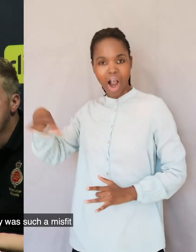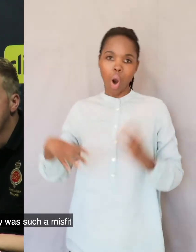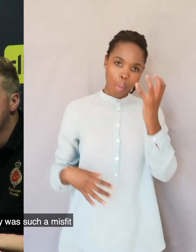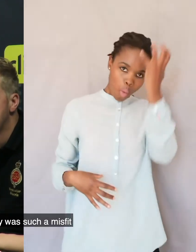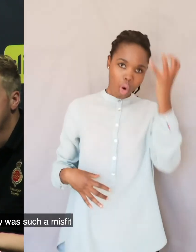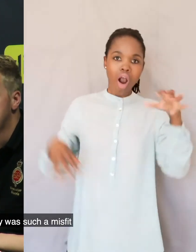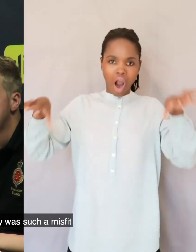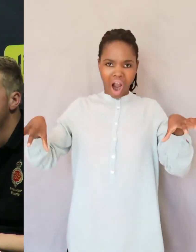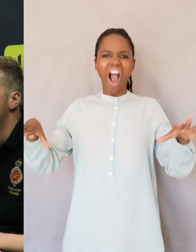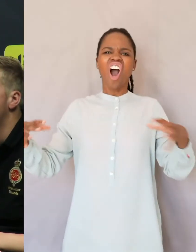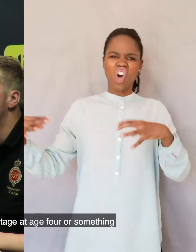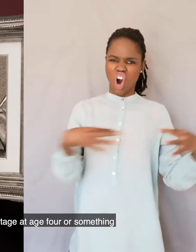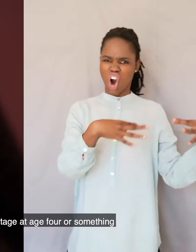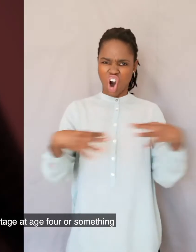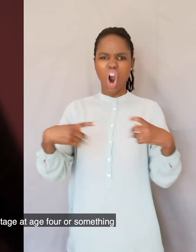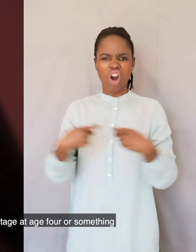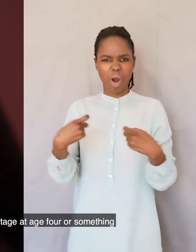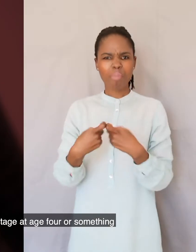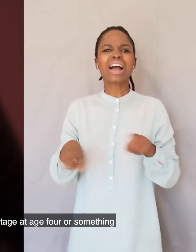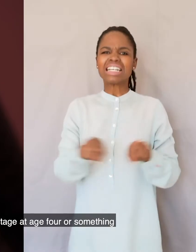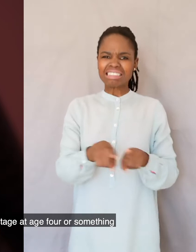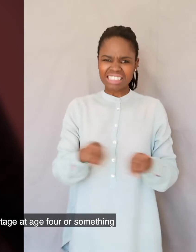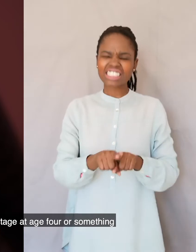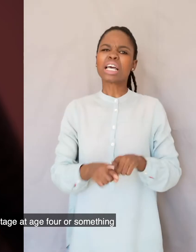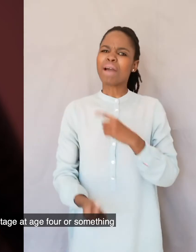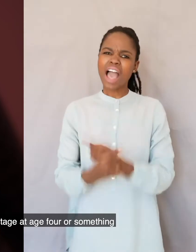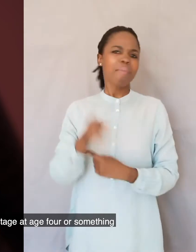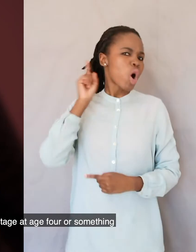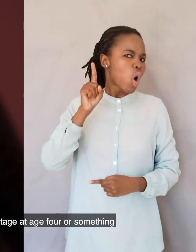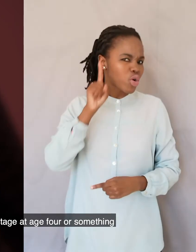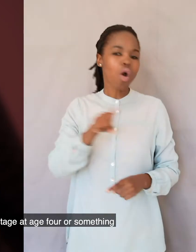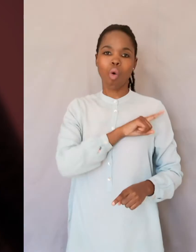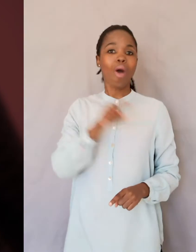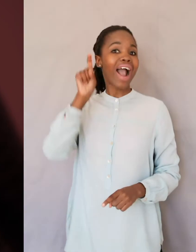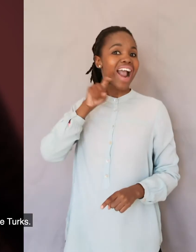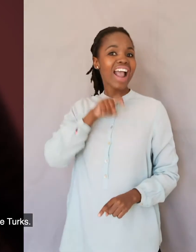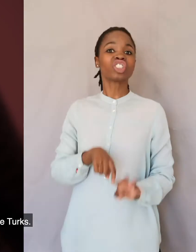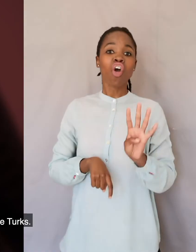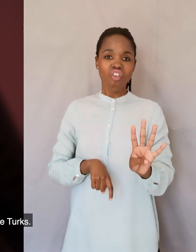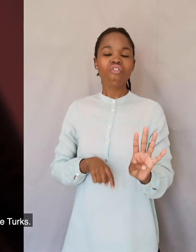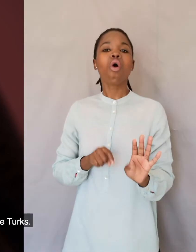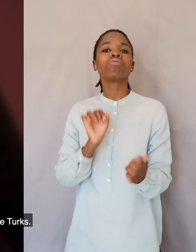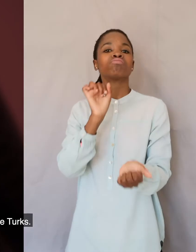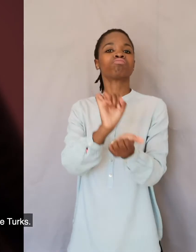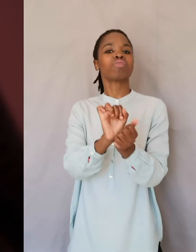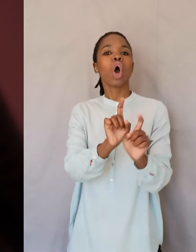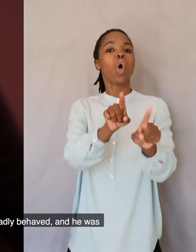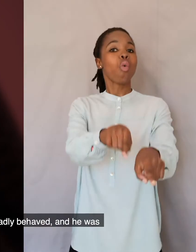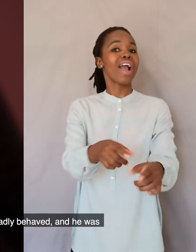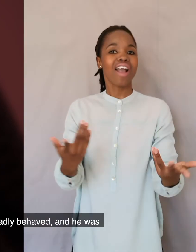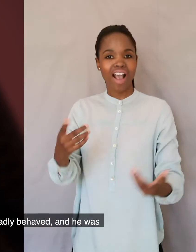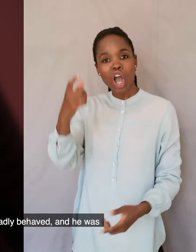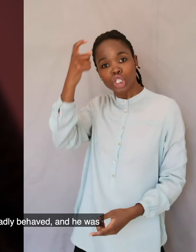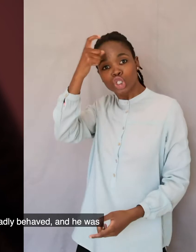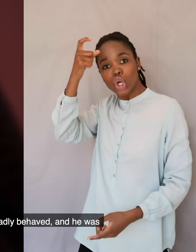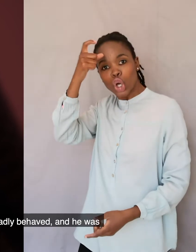was such a misfit is because his father sent him off as a hostage at age 4 or something to go and live with the Turks. And while